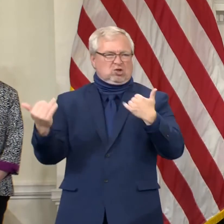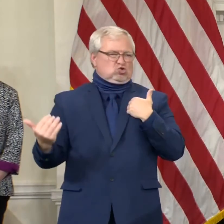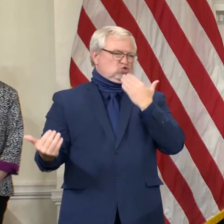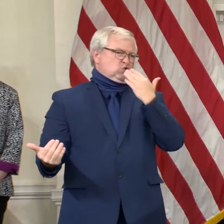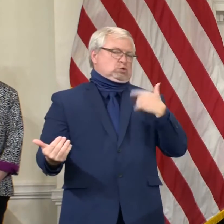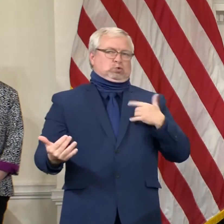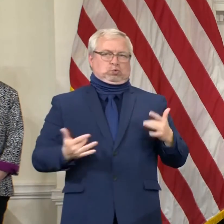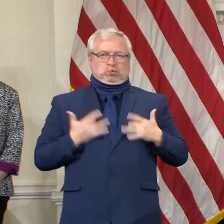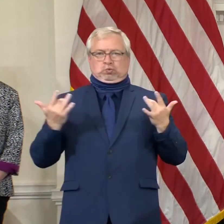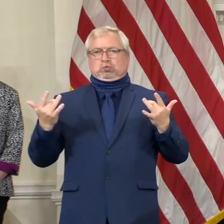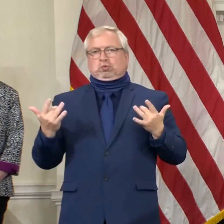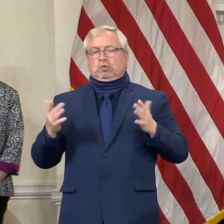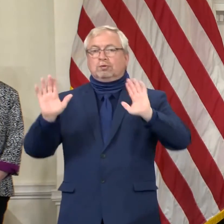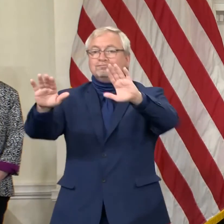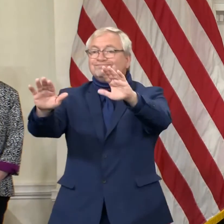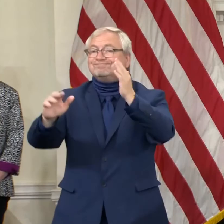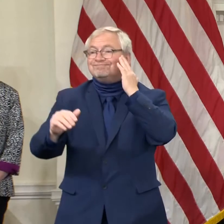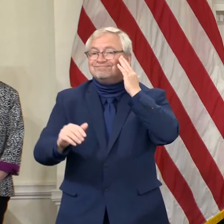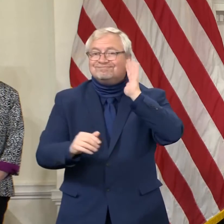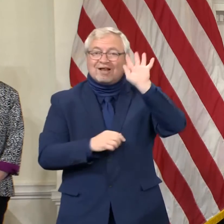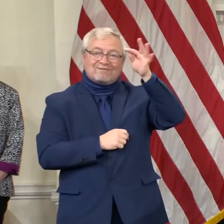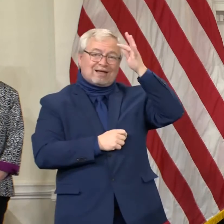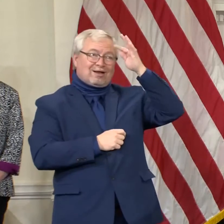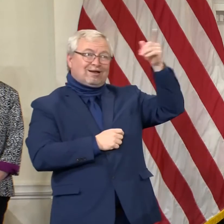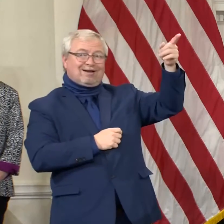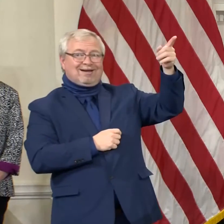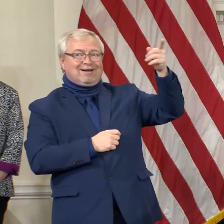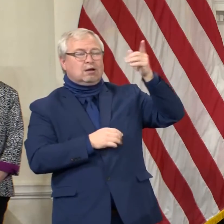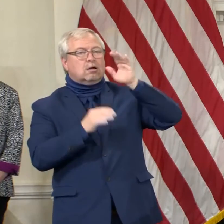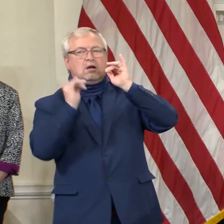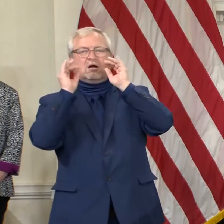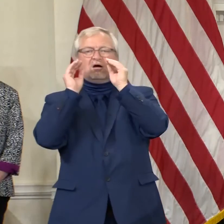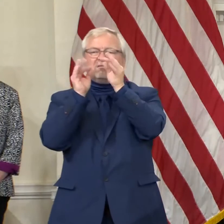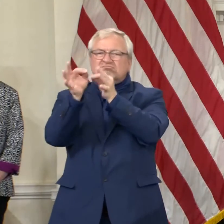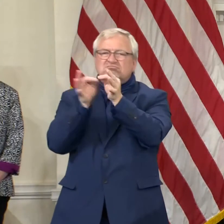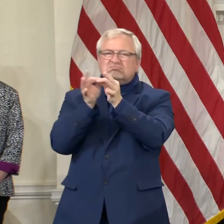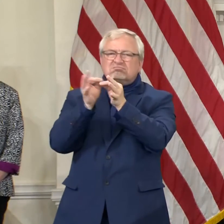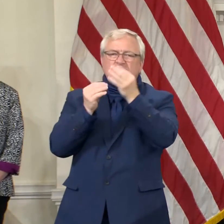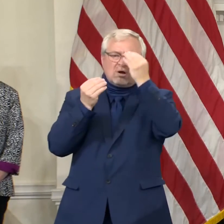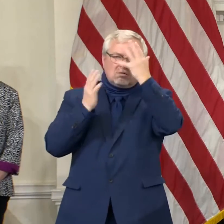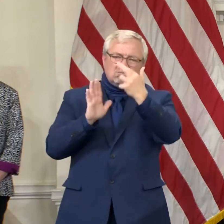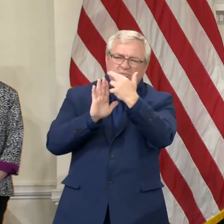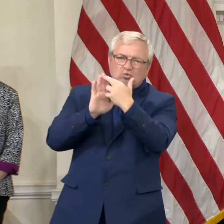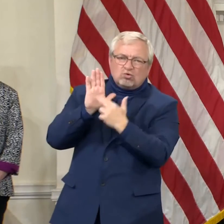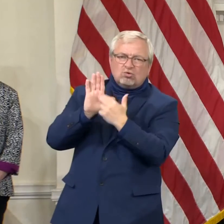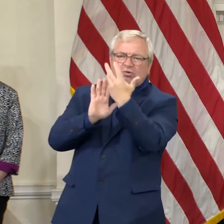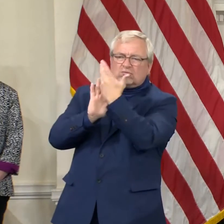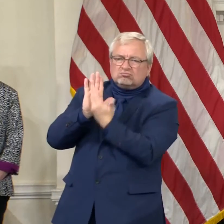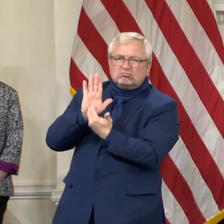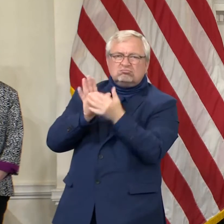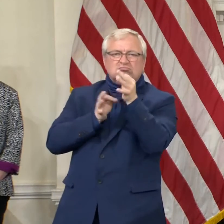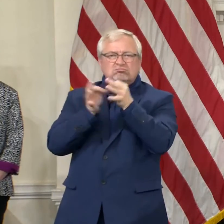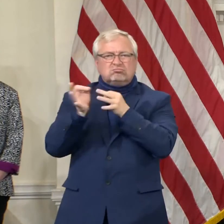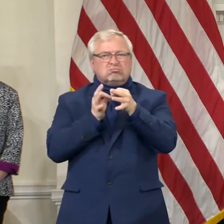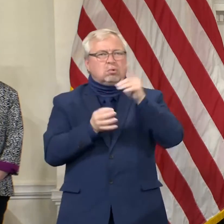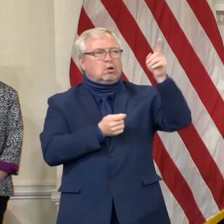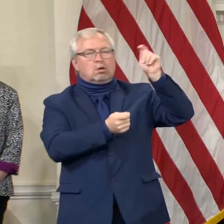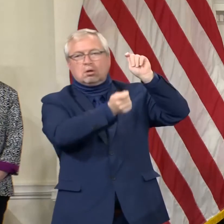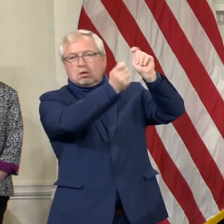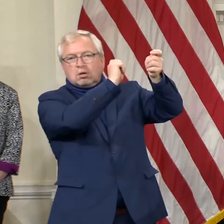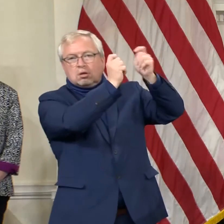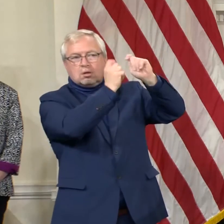of instructions from the federal level on new rules, new sets of guidelines since this new program came